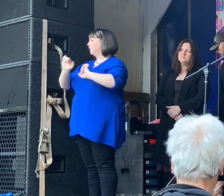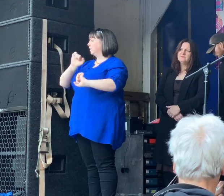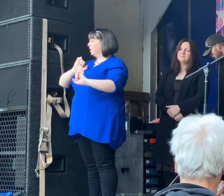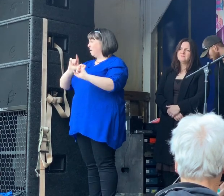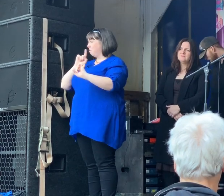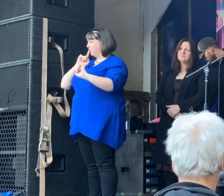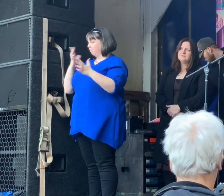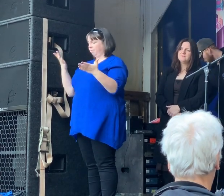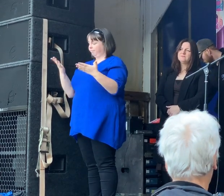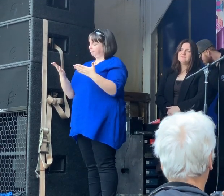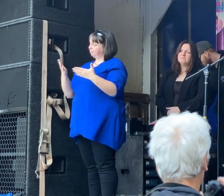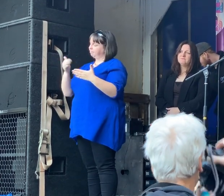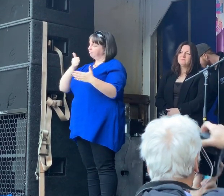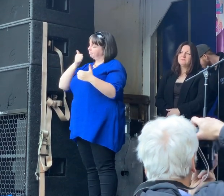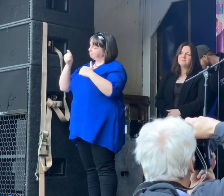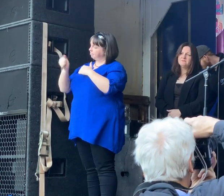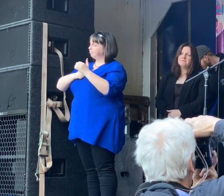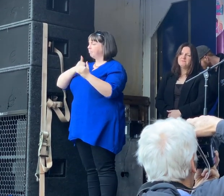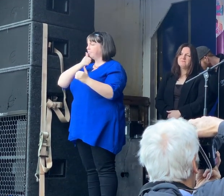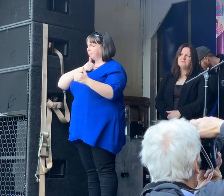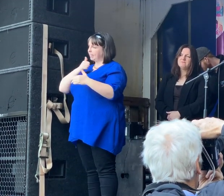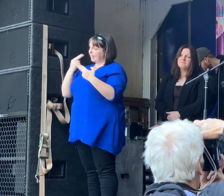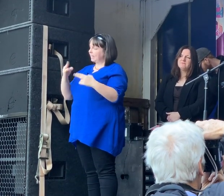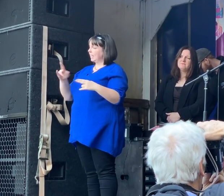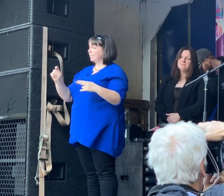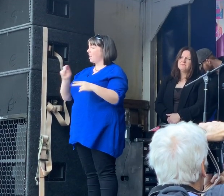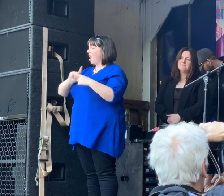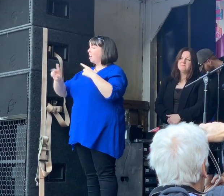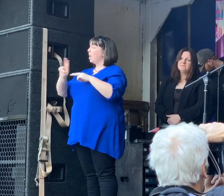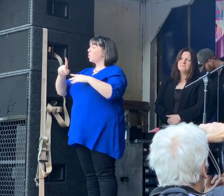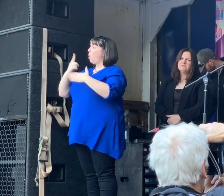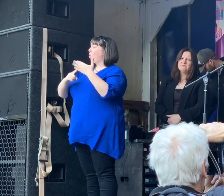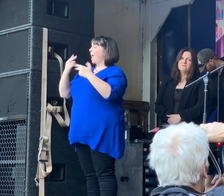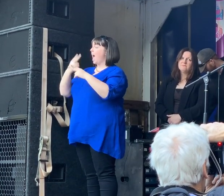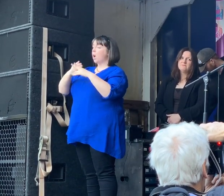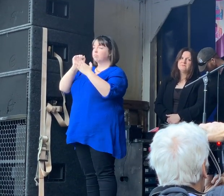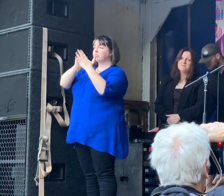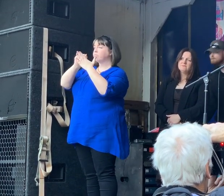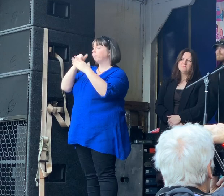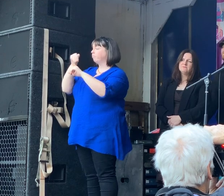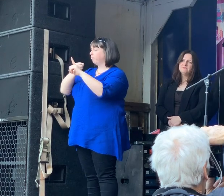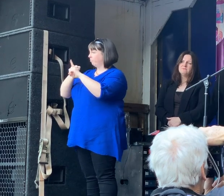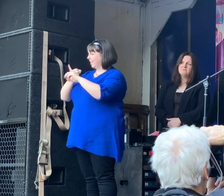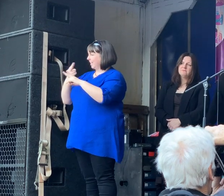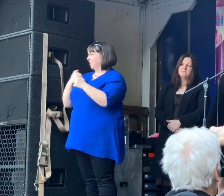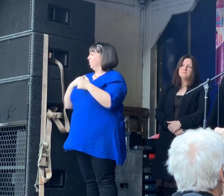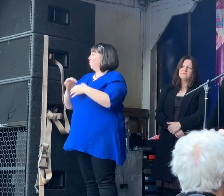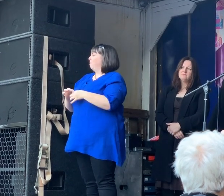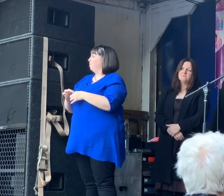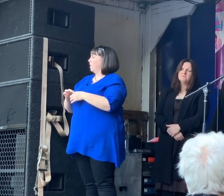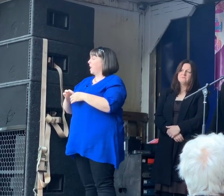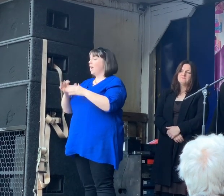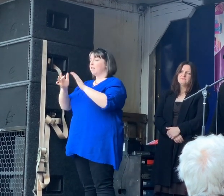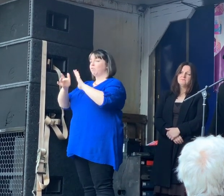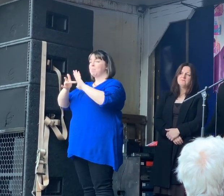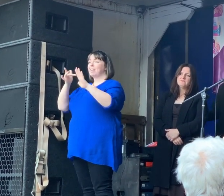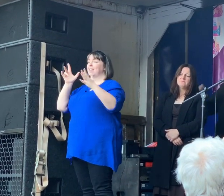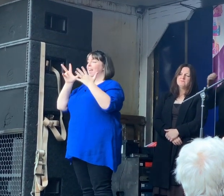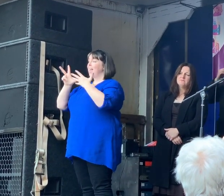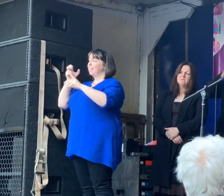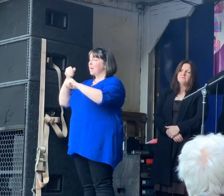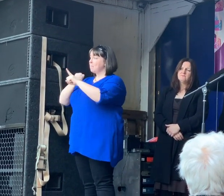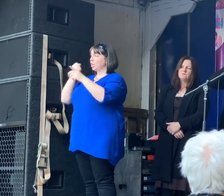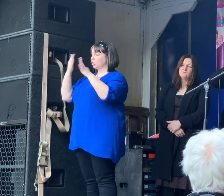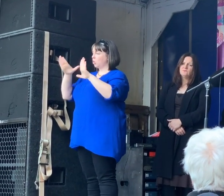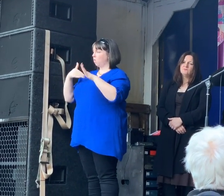that is needed, not just on our campuses. So the campaign to repeal the 8th showed us that we have